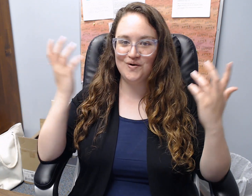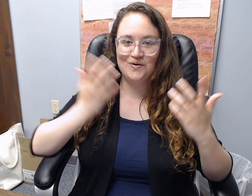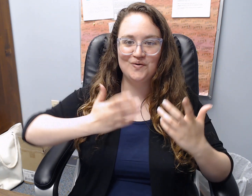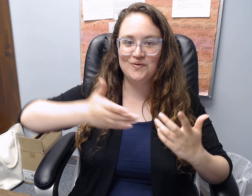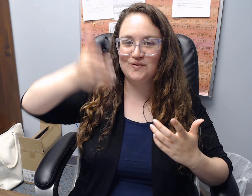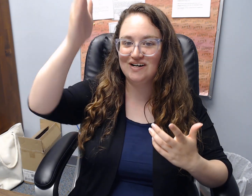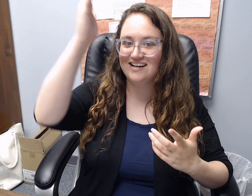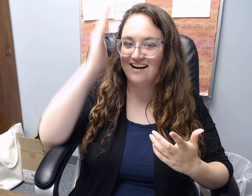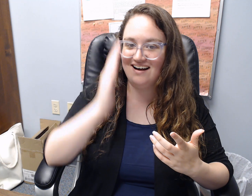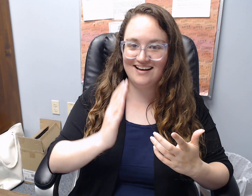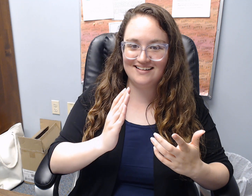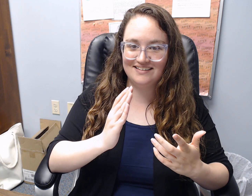What a God.